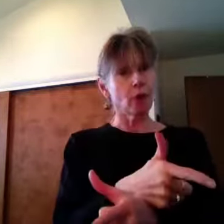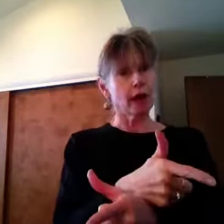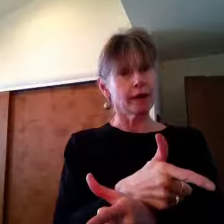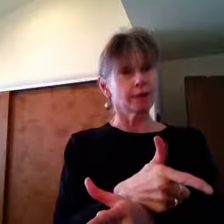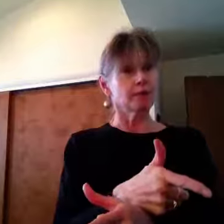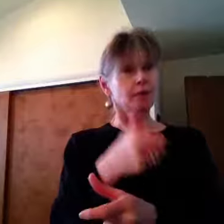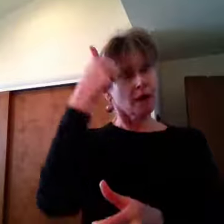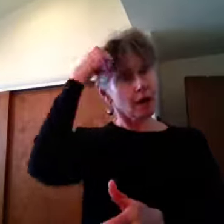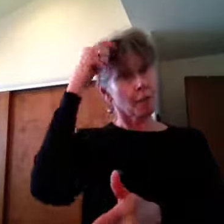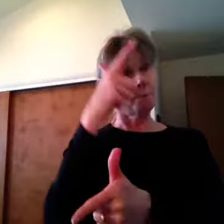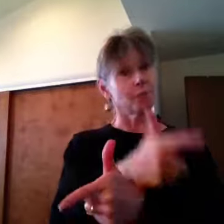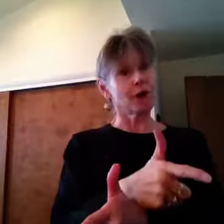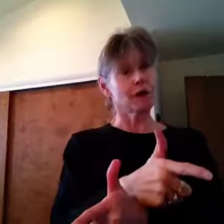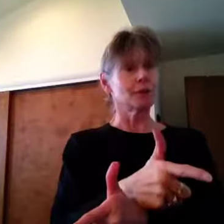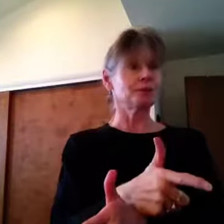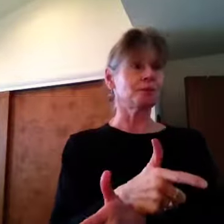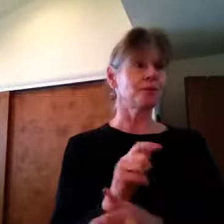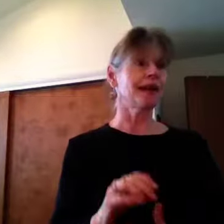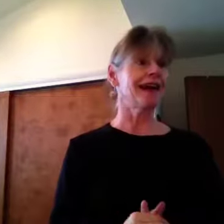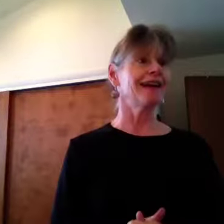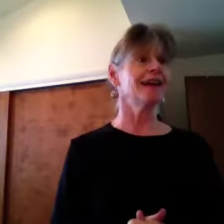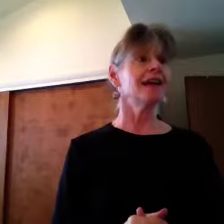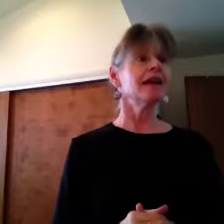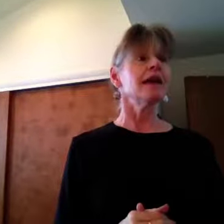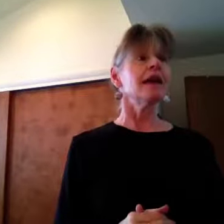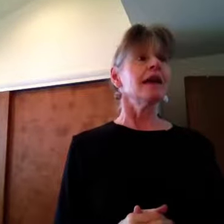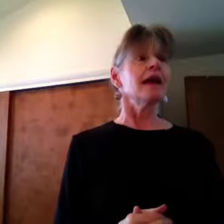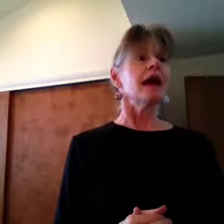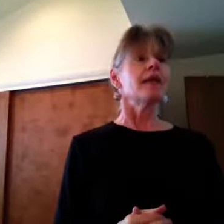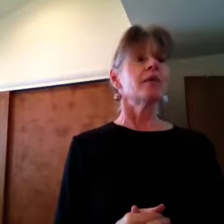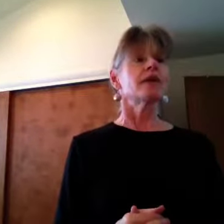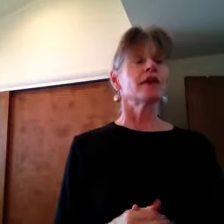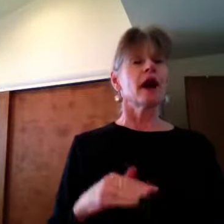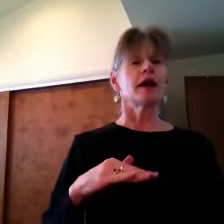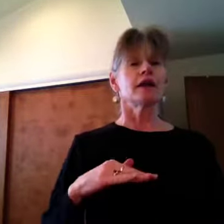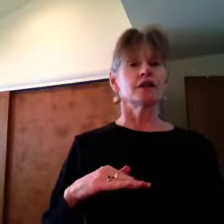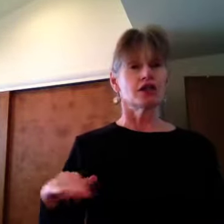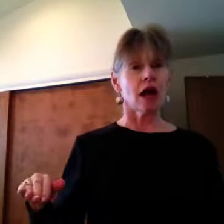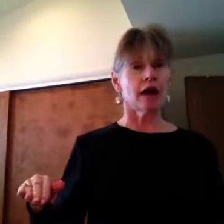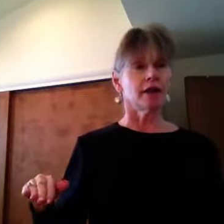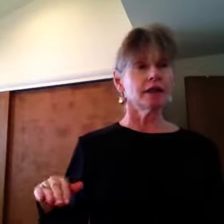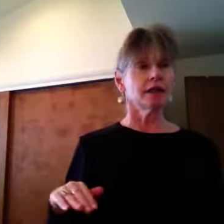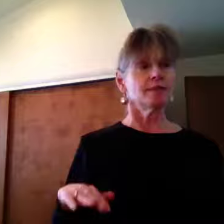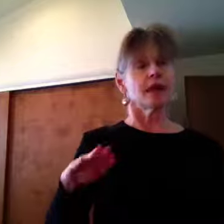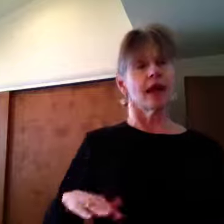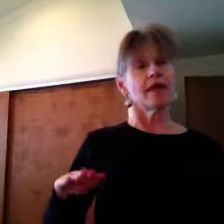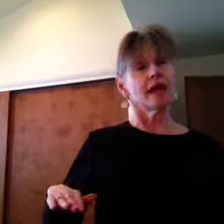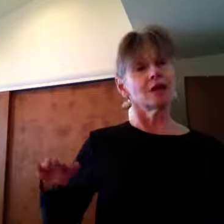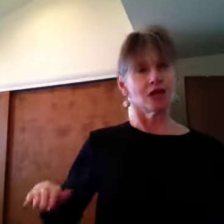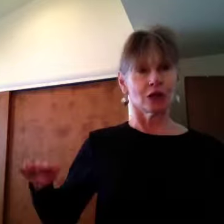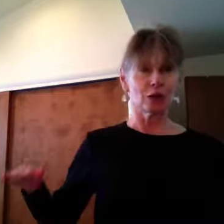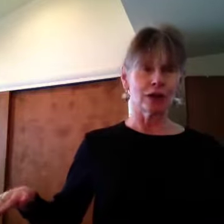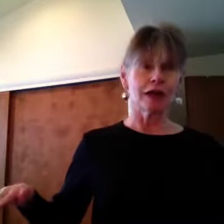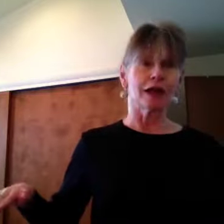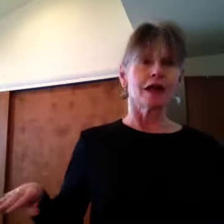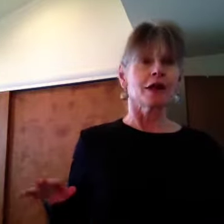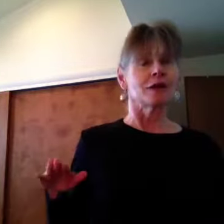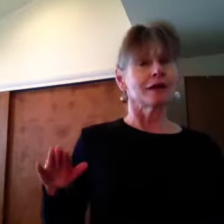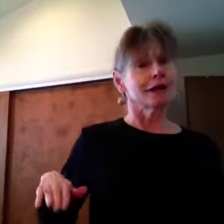Boy, brother, okay? And then we've got child, and then children. You can think